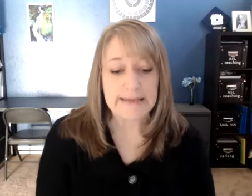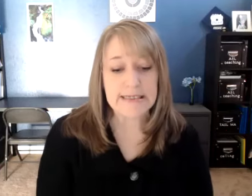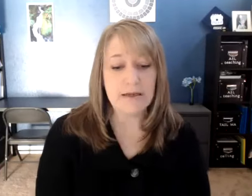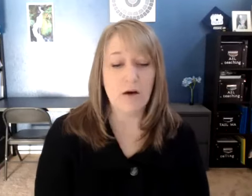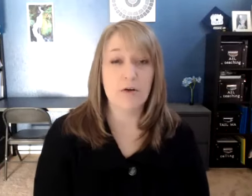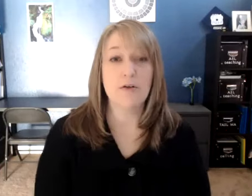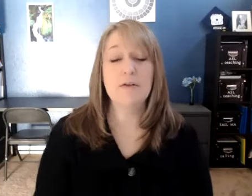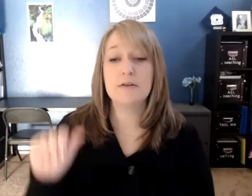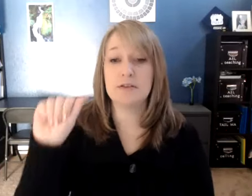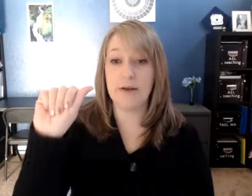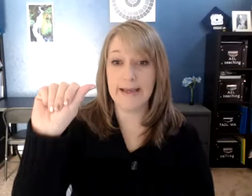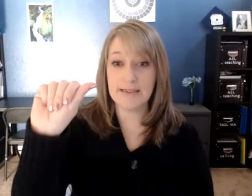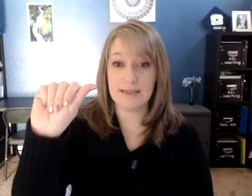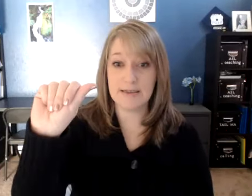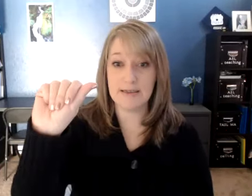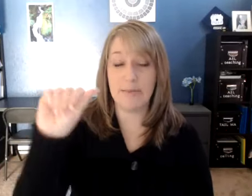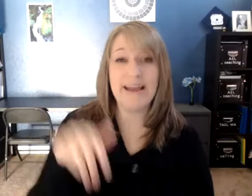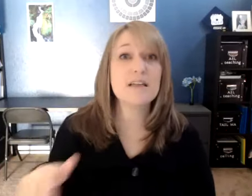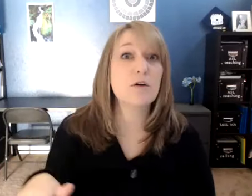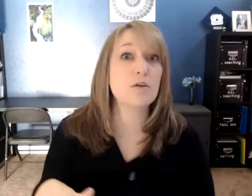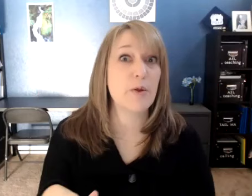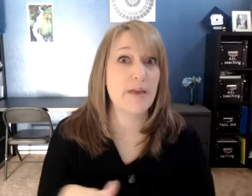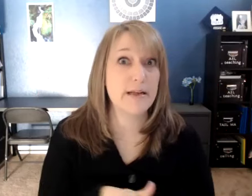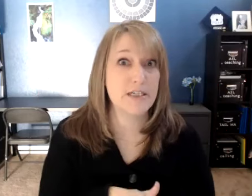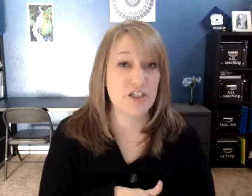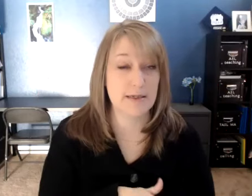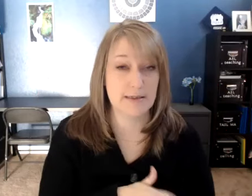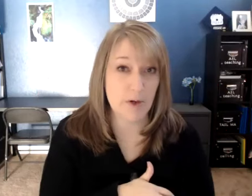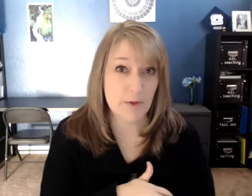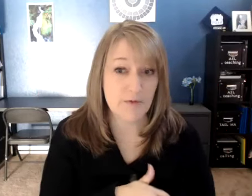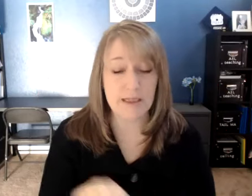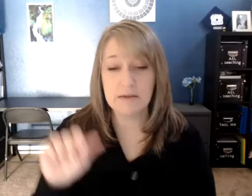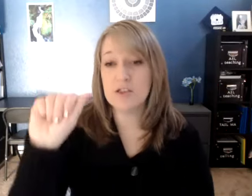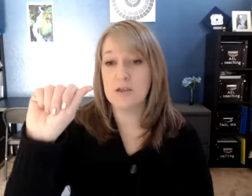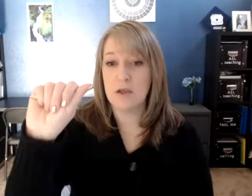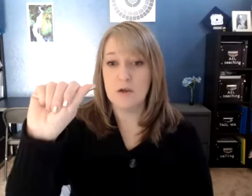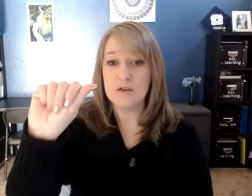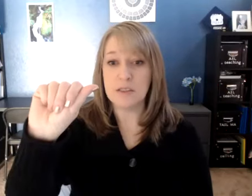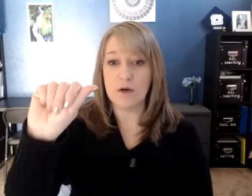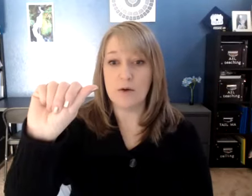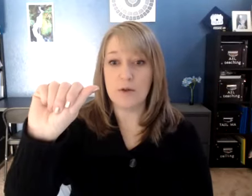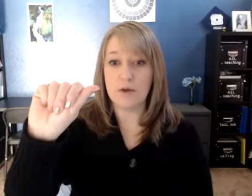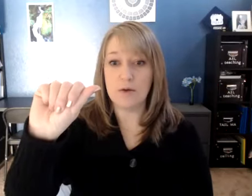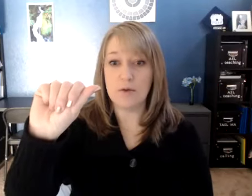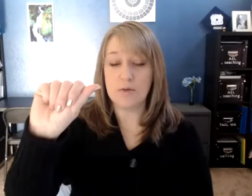Aunt and uncle. So aunt and uncle are both initialized, borrowed from English. So you start